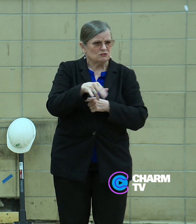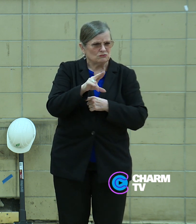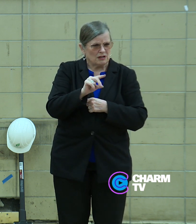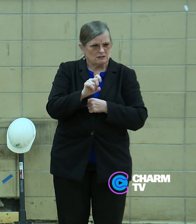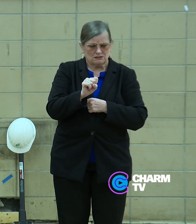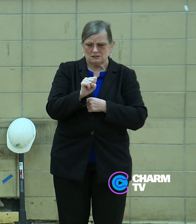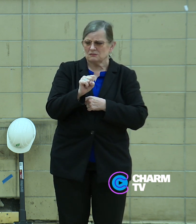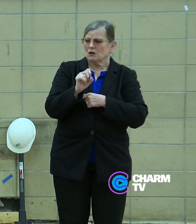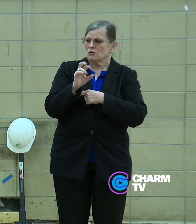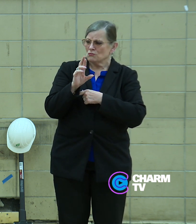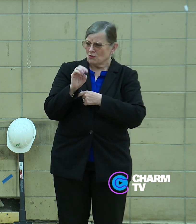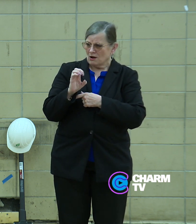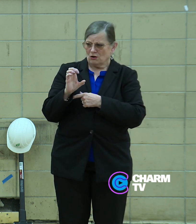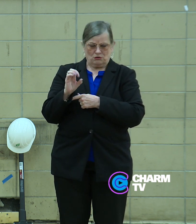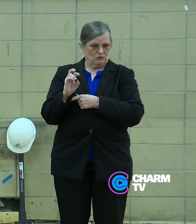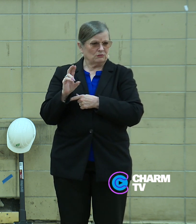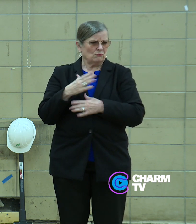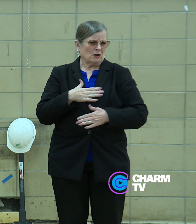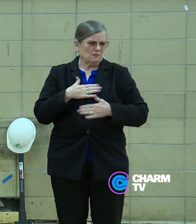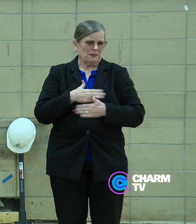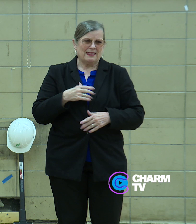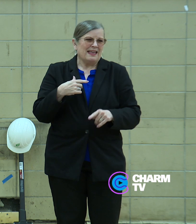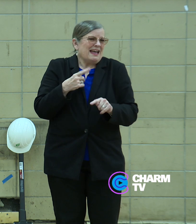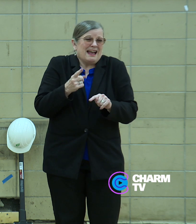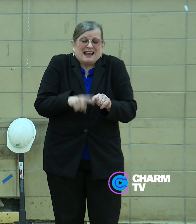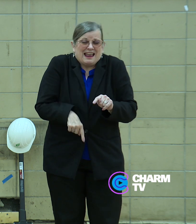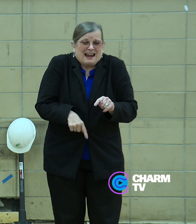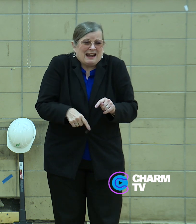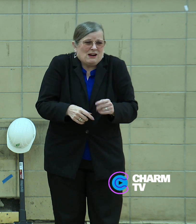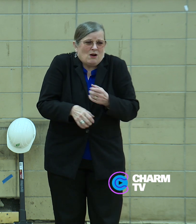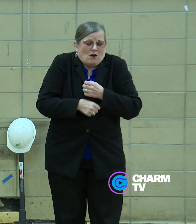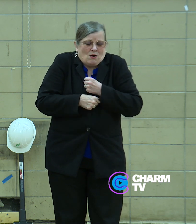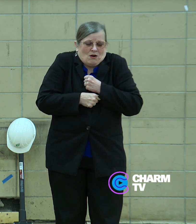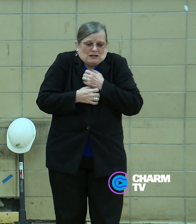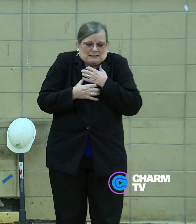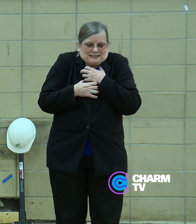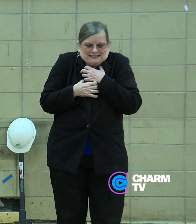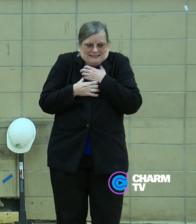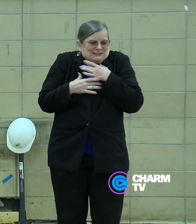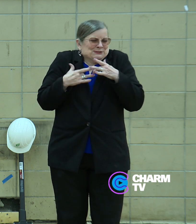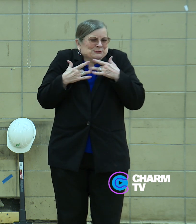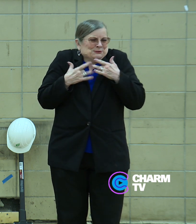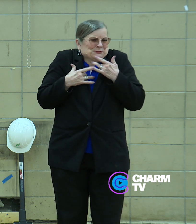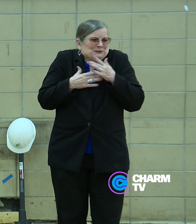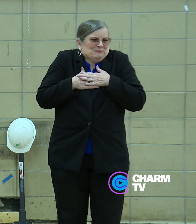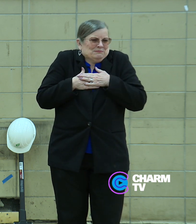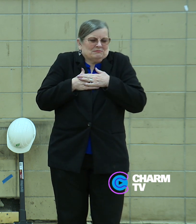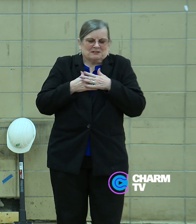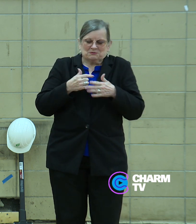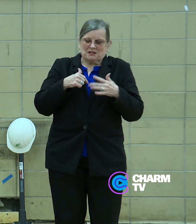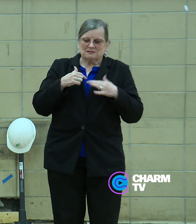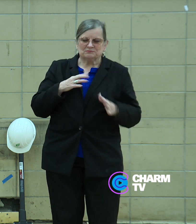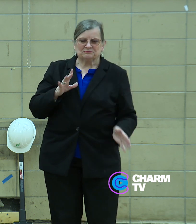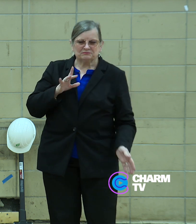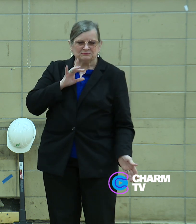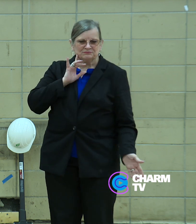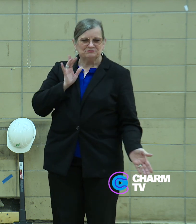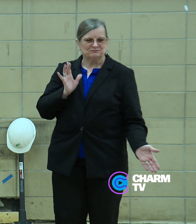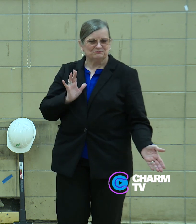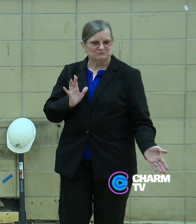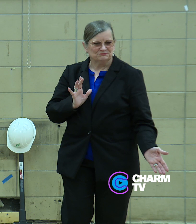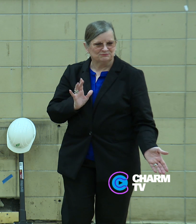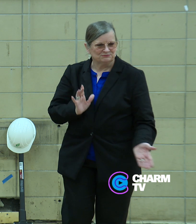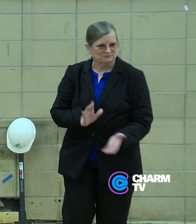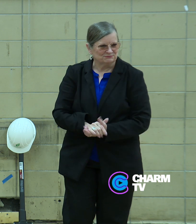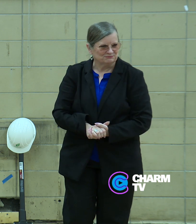Recreation Center. I can barely hold it together, but I'm gonna go back to protocol. I said I won't feel